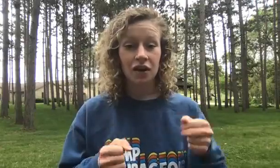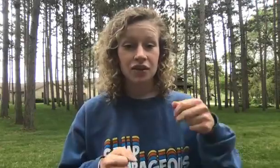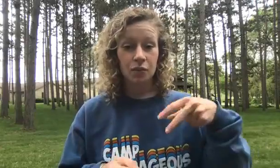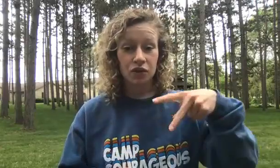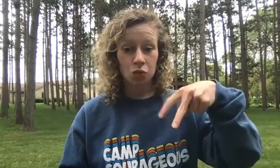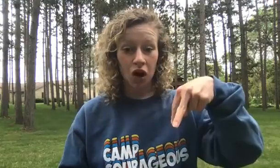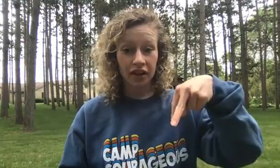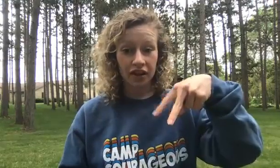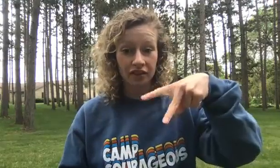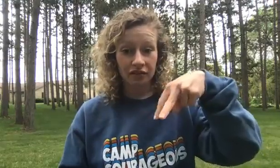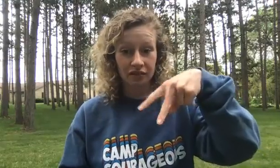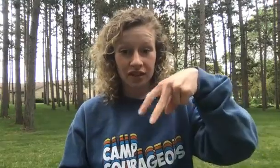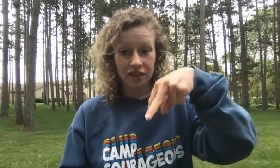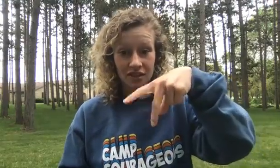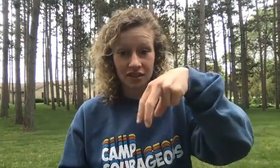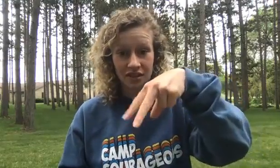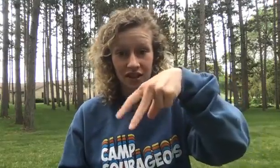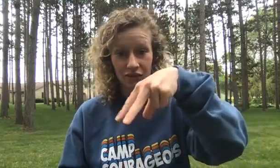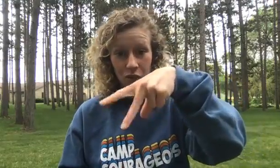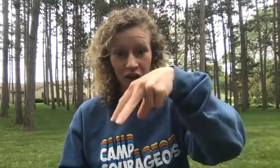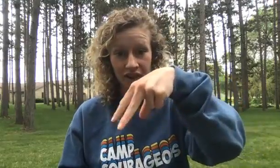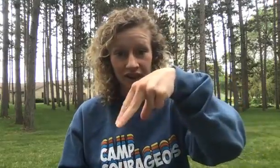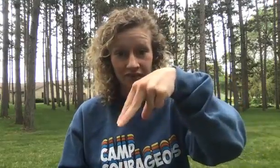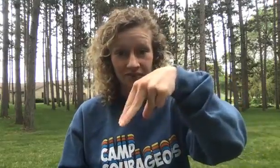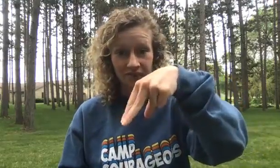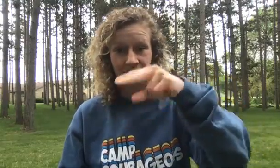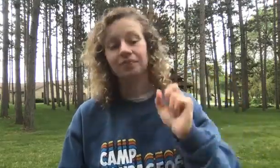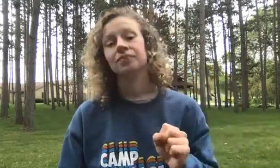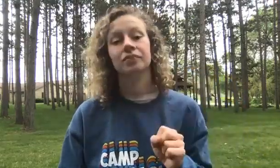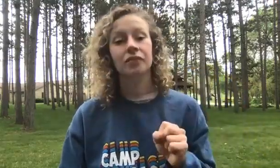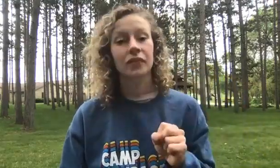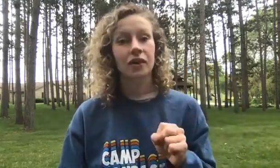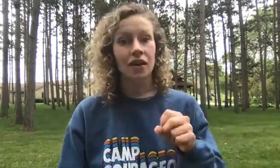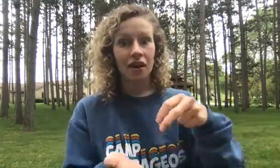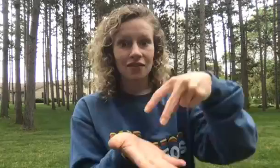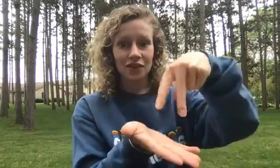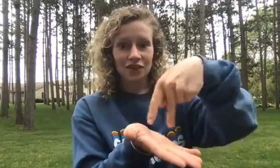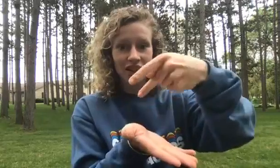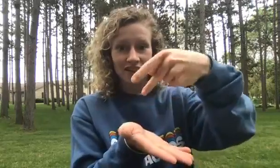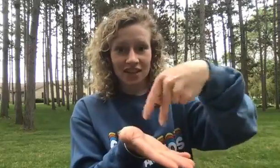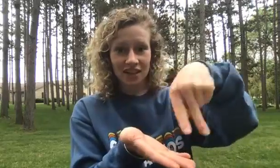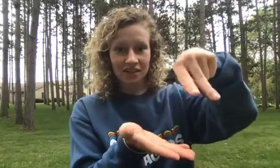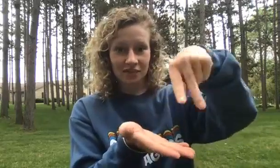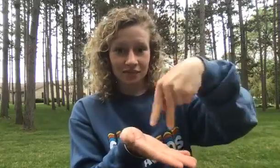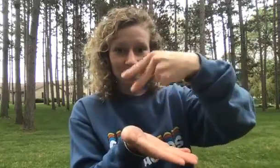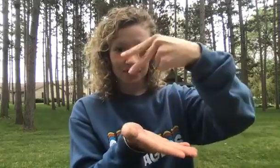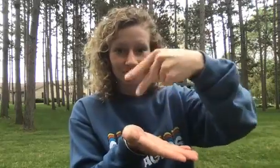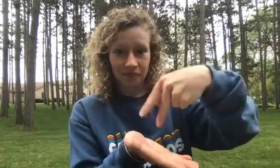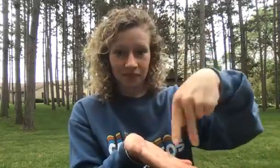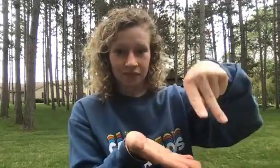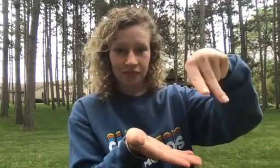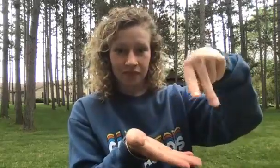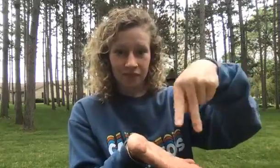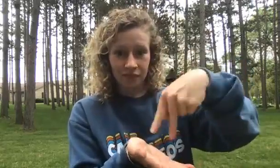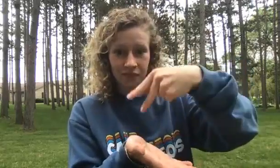someone's walking, this is the sign for walking. If they're dancing, this is